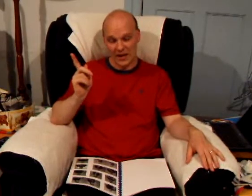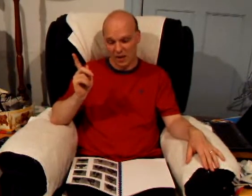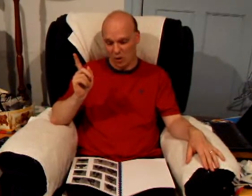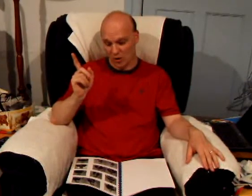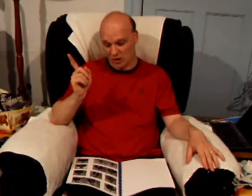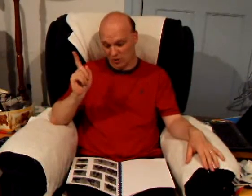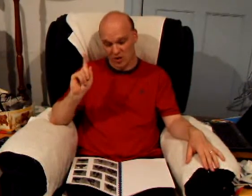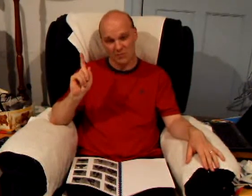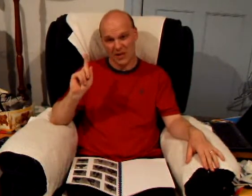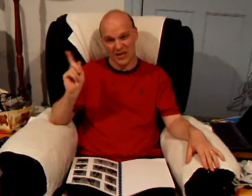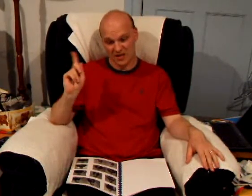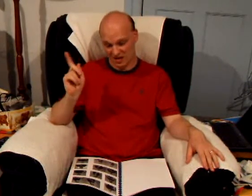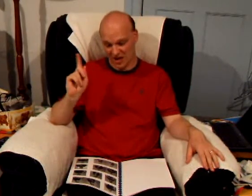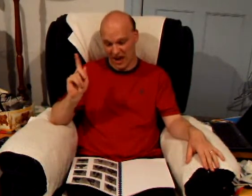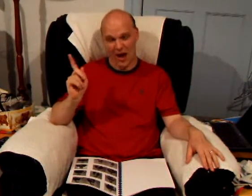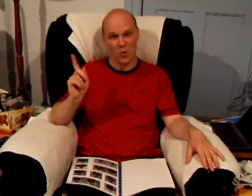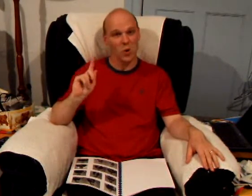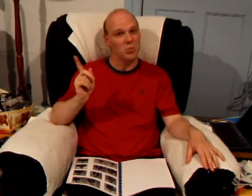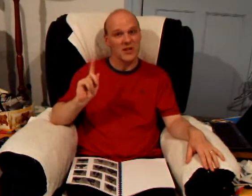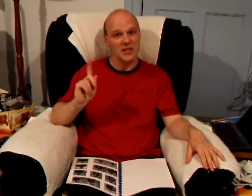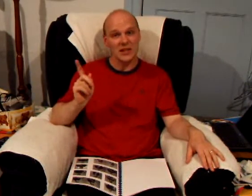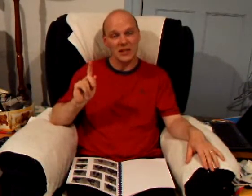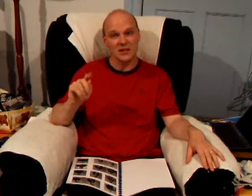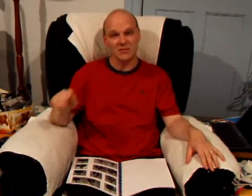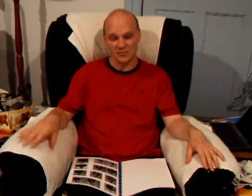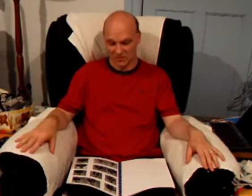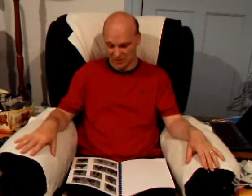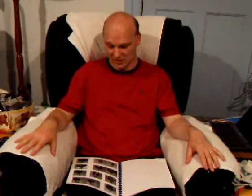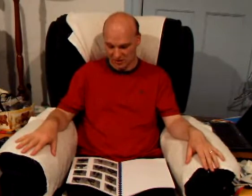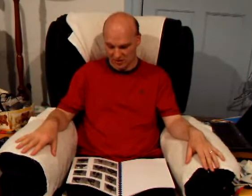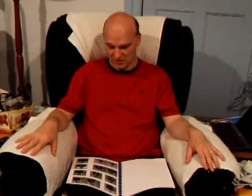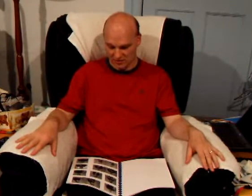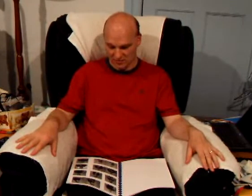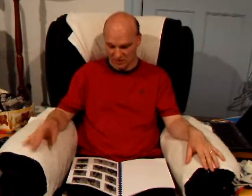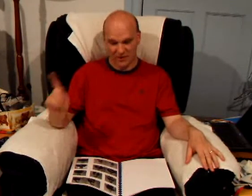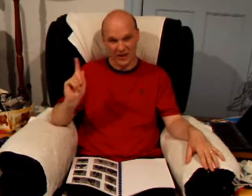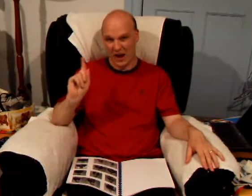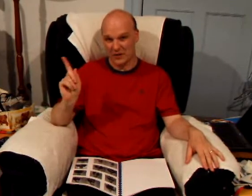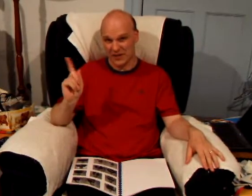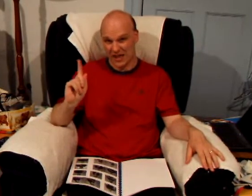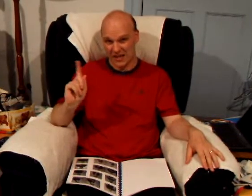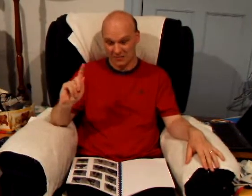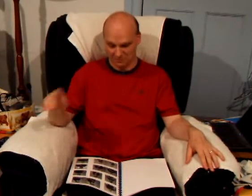Today, or it can also mean now or presently, like the current day.